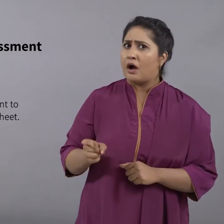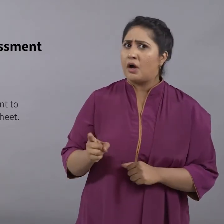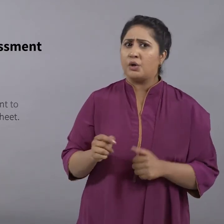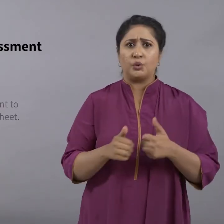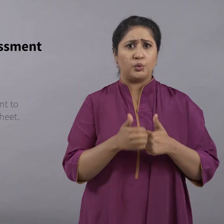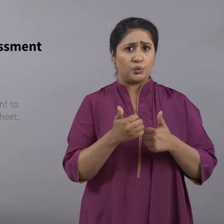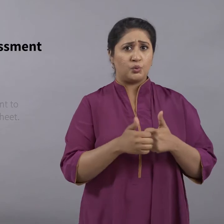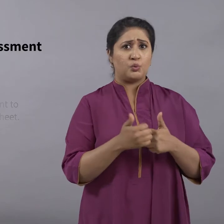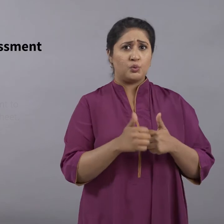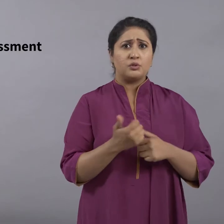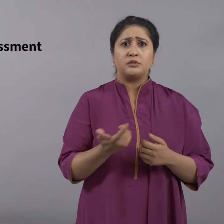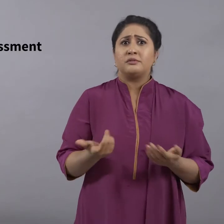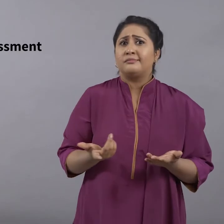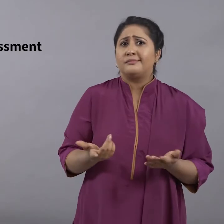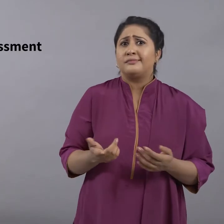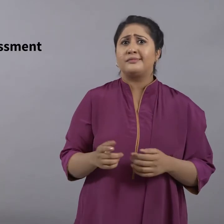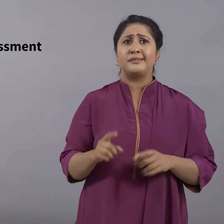Capital letters, sample 1.